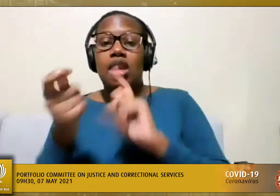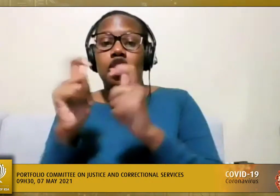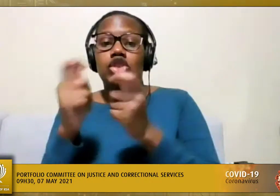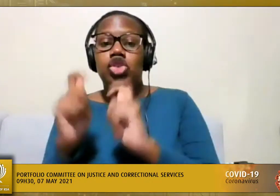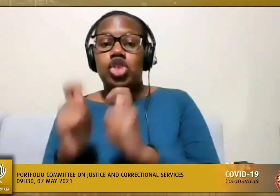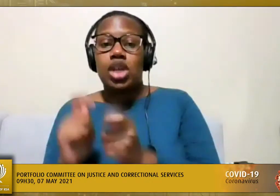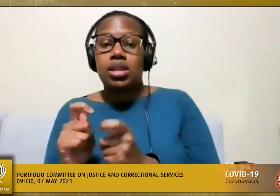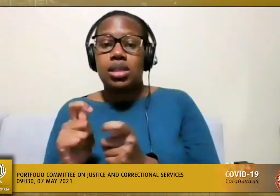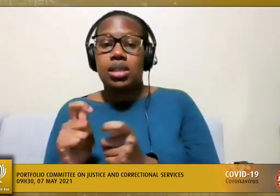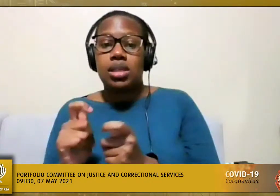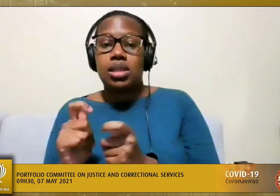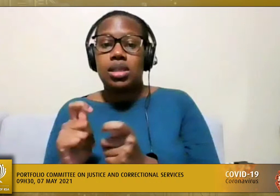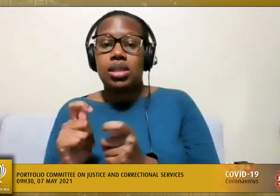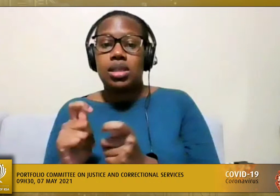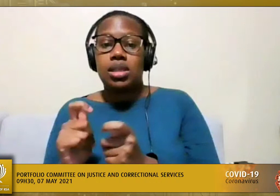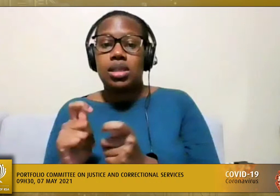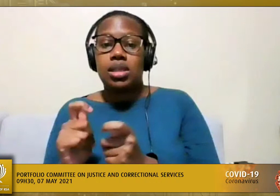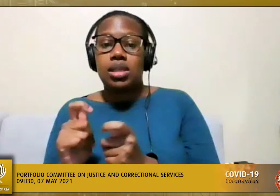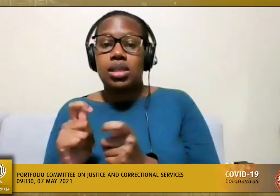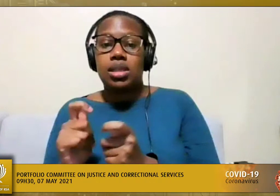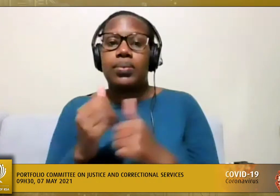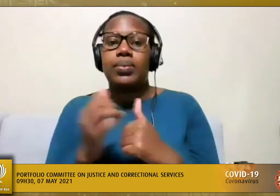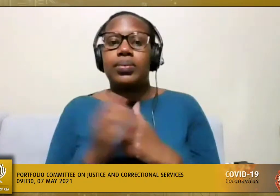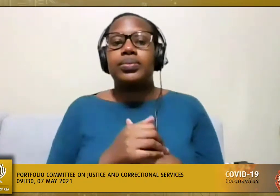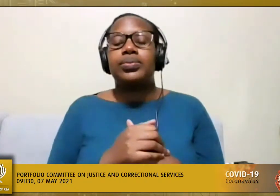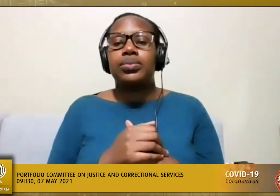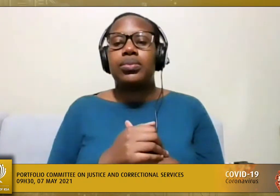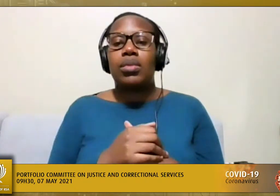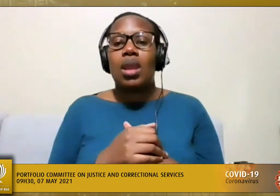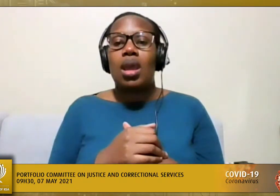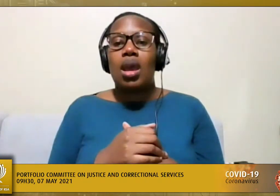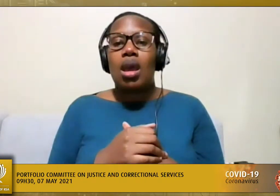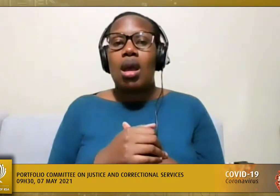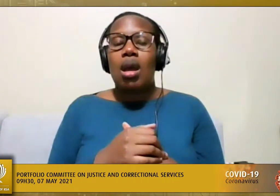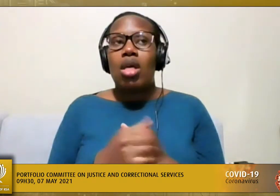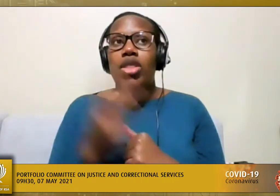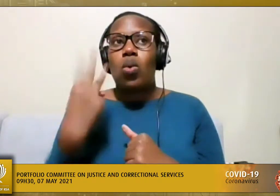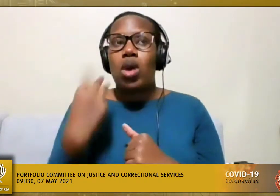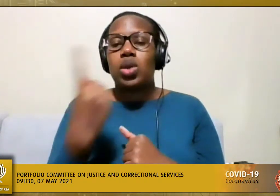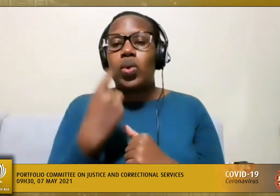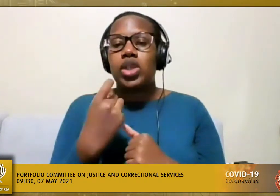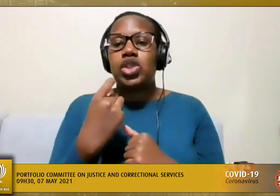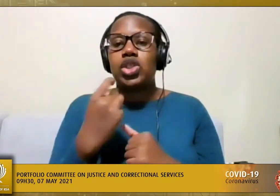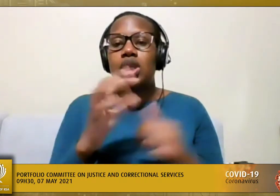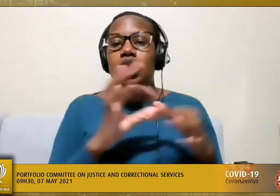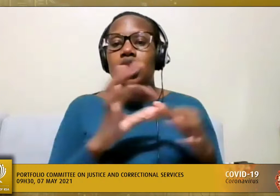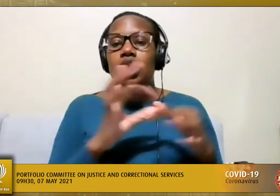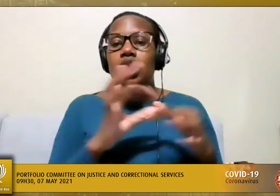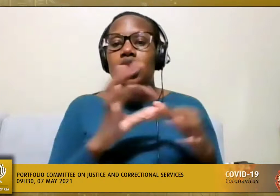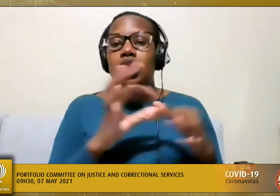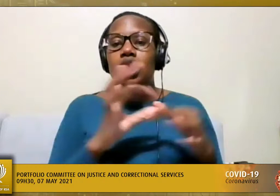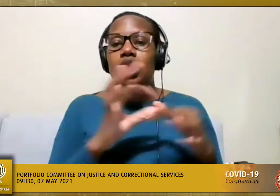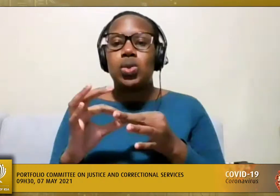be um there was a question in relation to what are we doing about terrorism